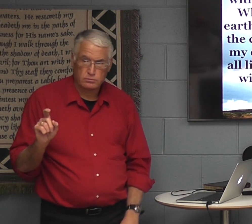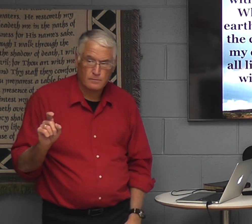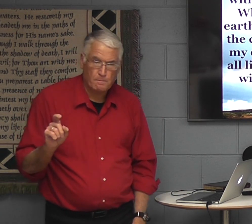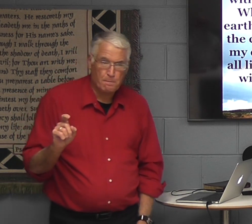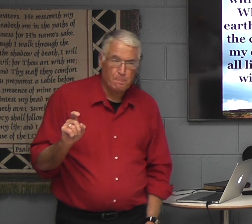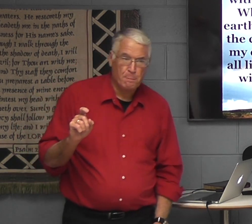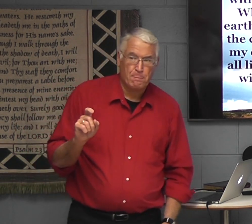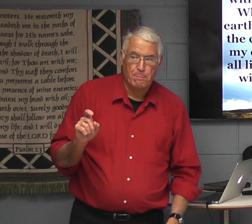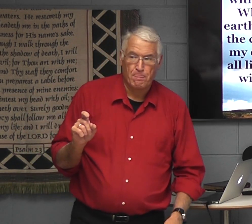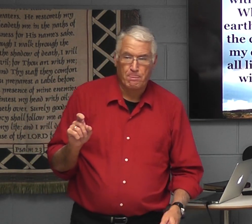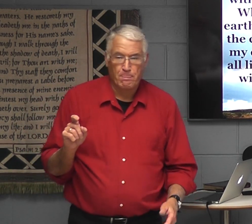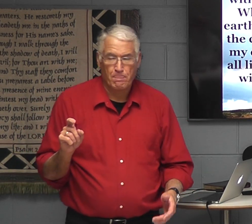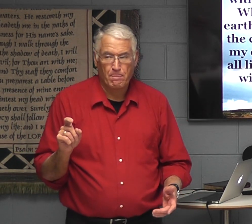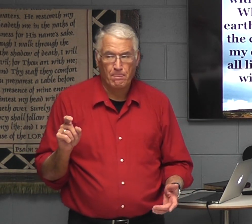rainbows?